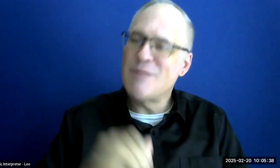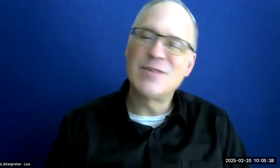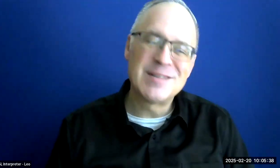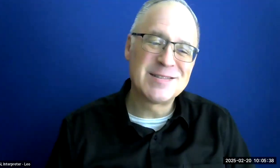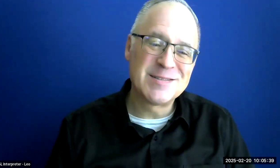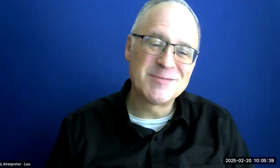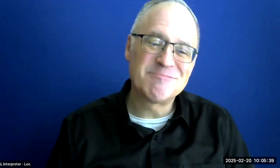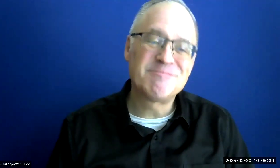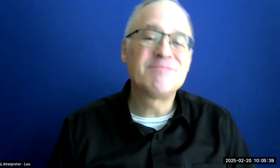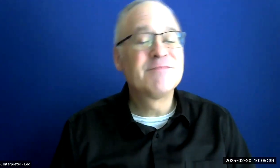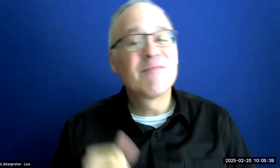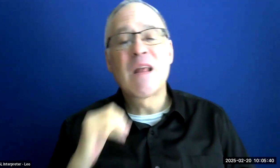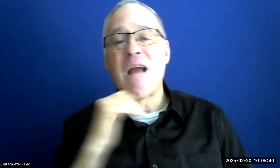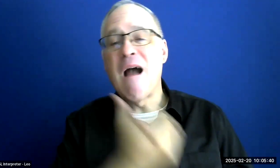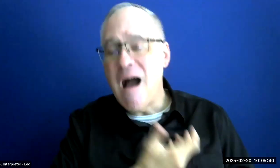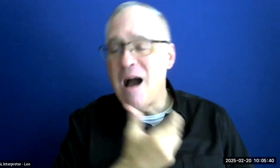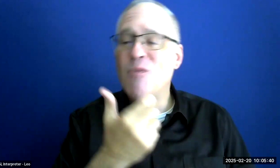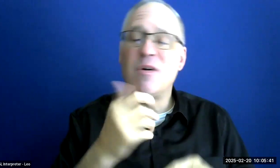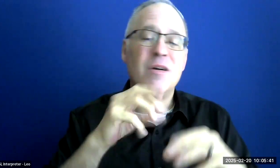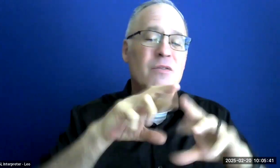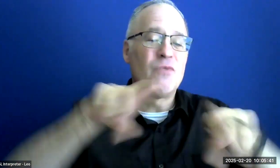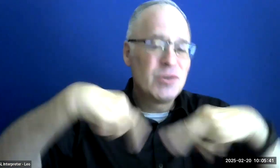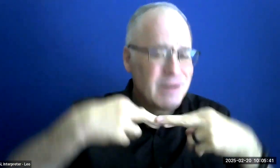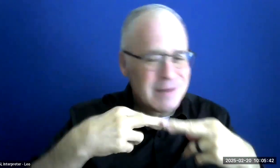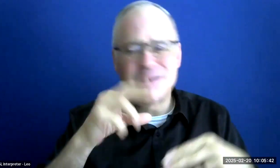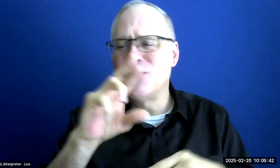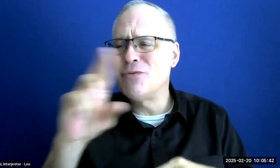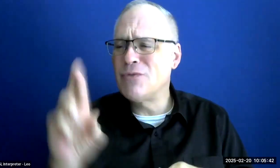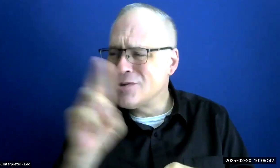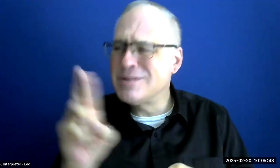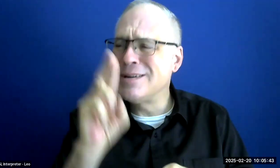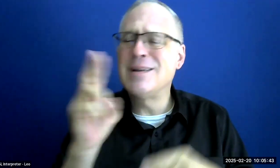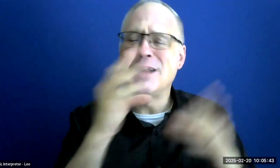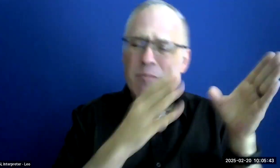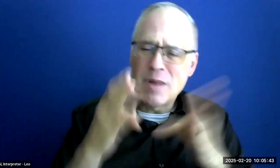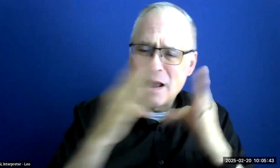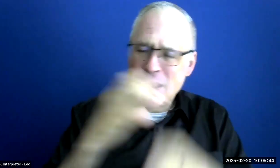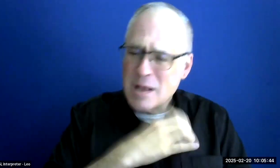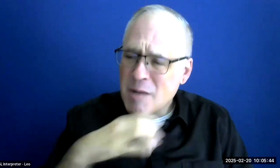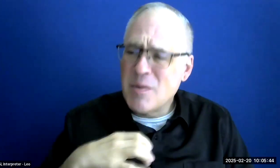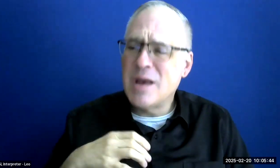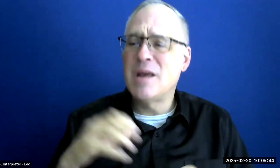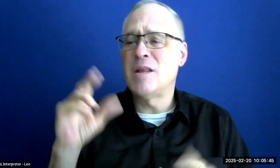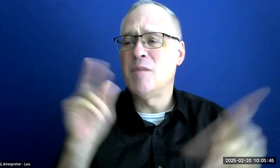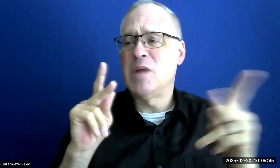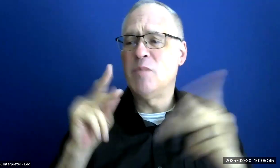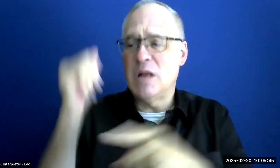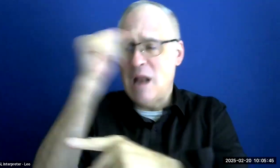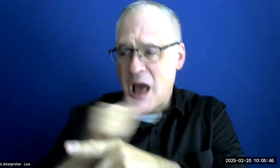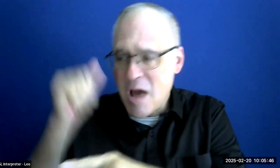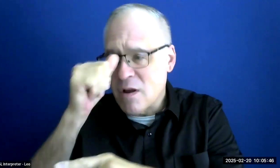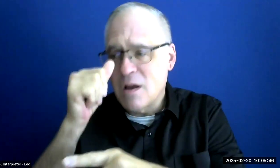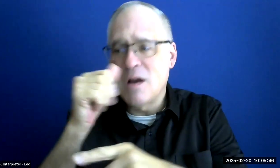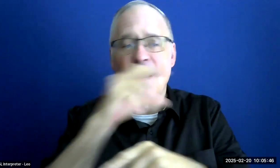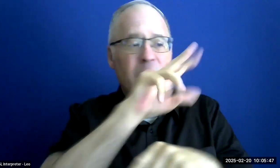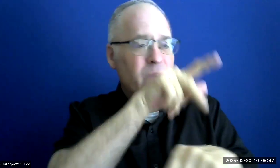Strategy Committee, and all of those persons who've already been trained in Africa and the Philippines are depending on